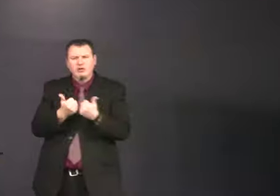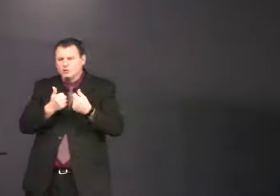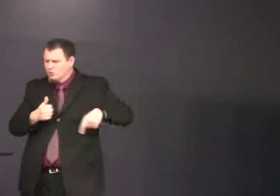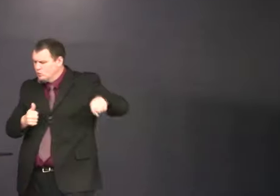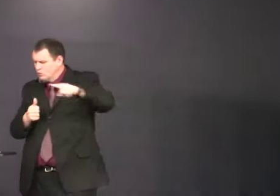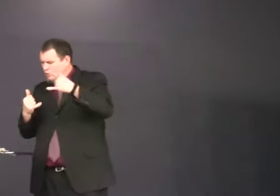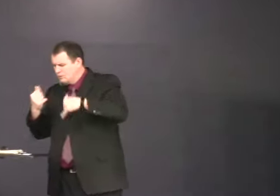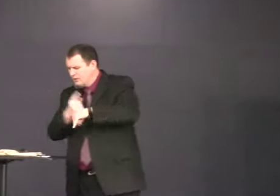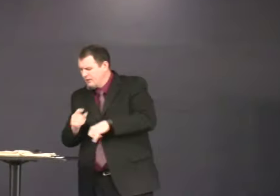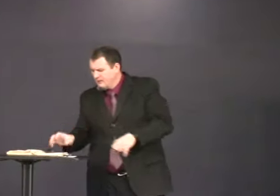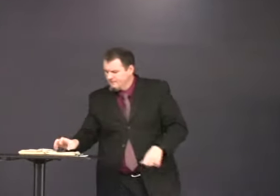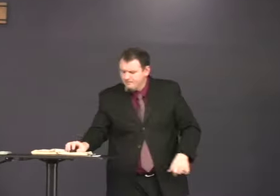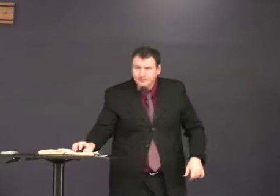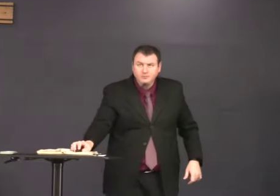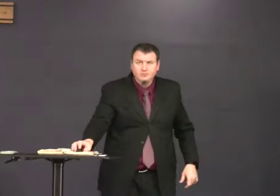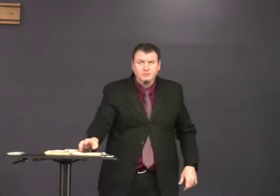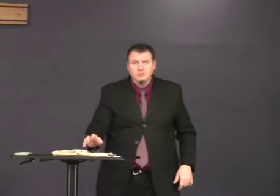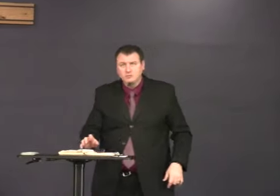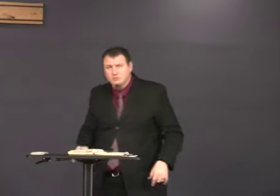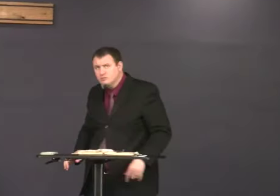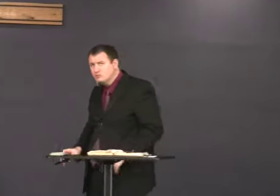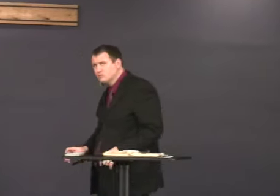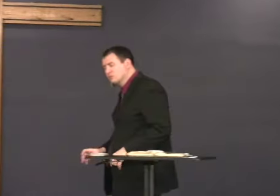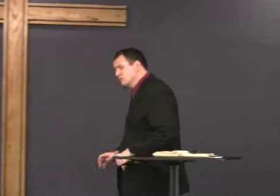He remained faithful.